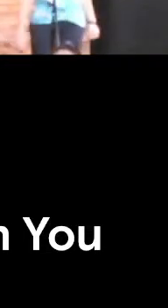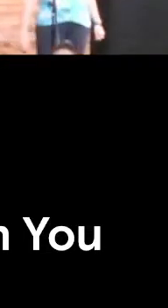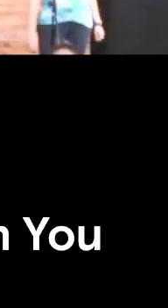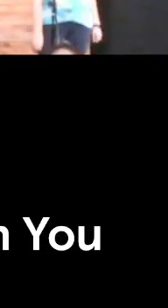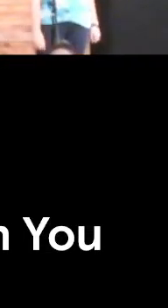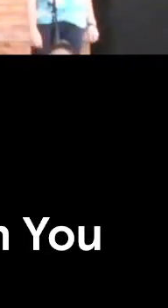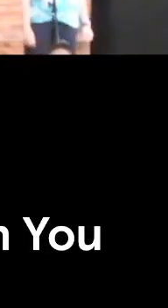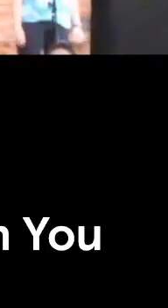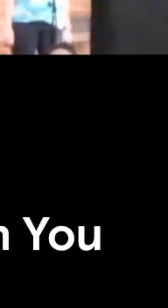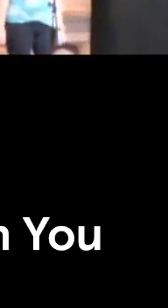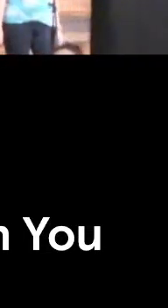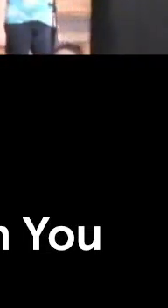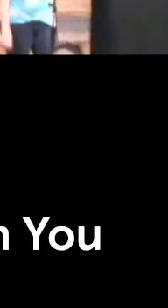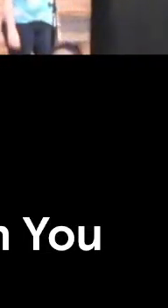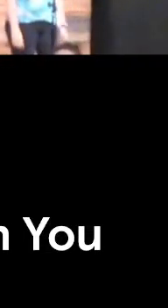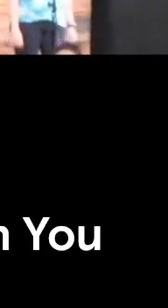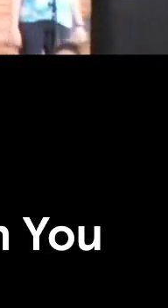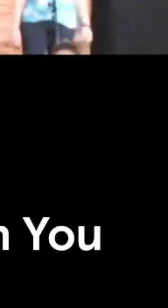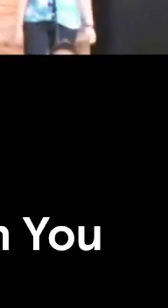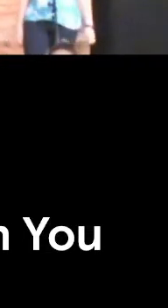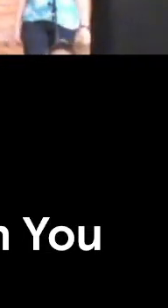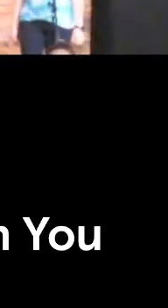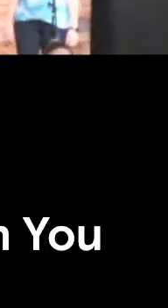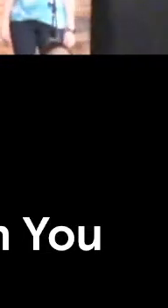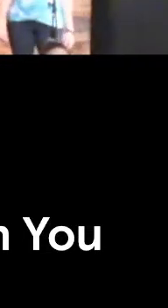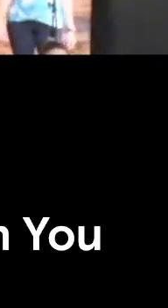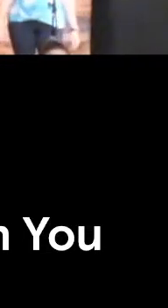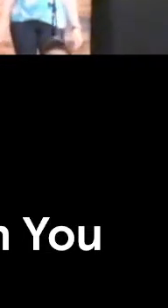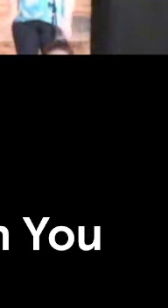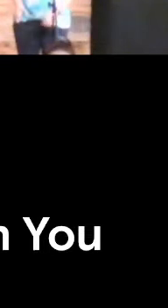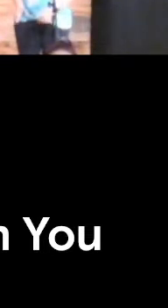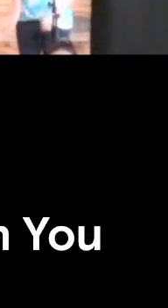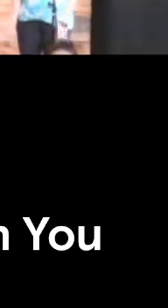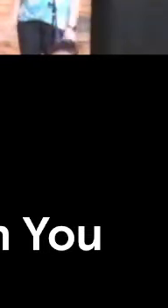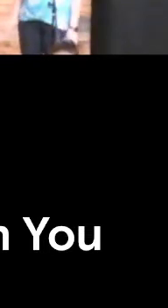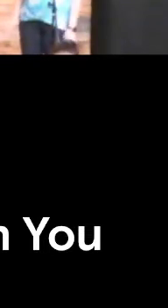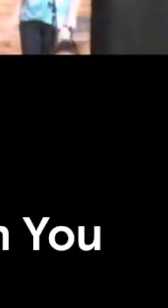let's do it this morning I need you guys help we're gonna start with the clap